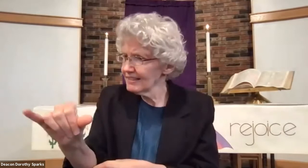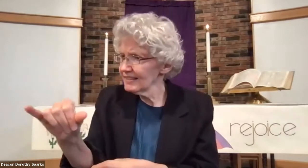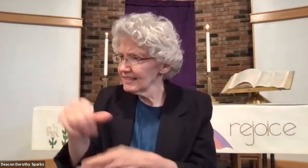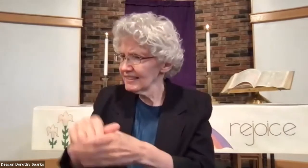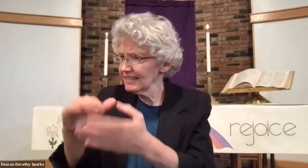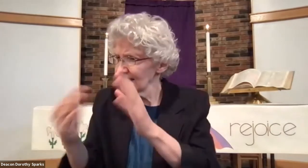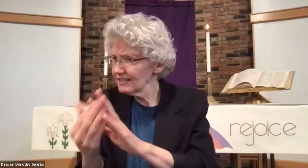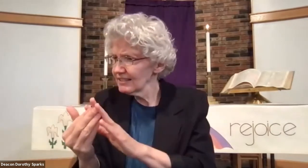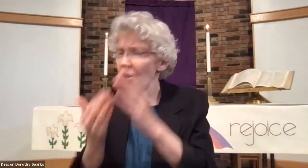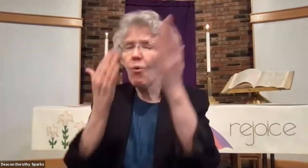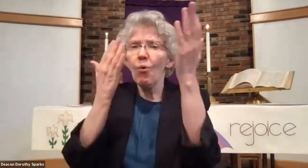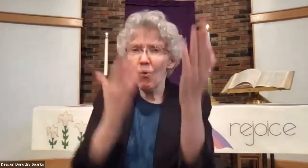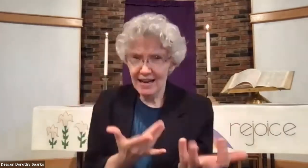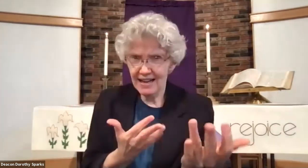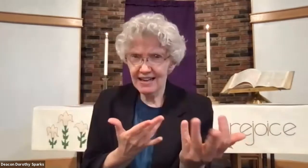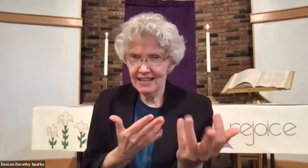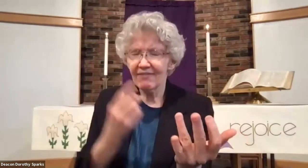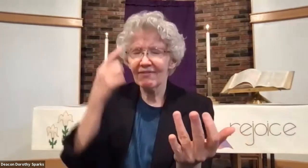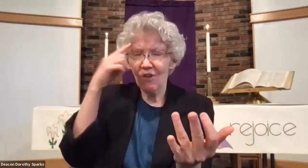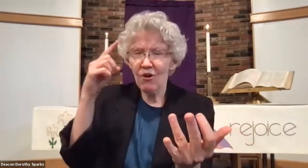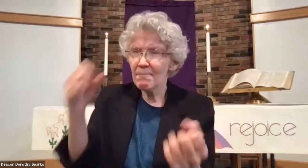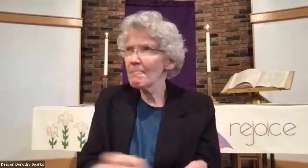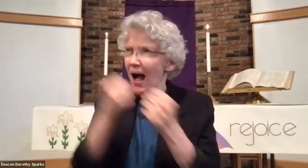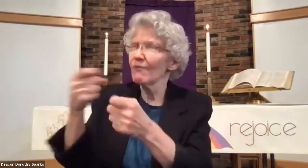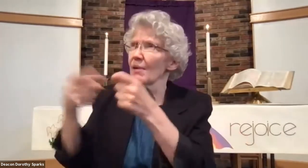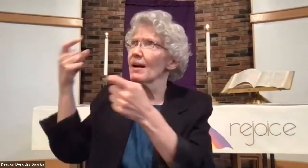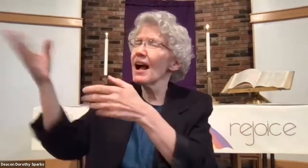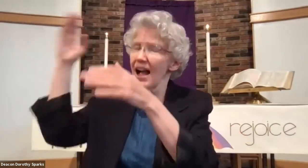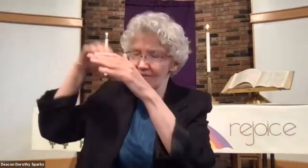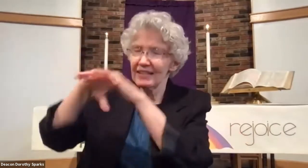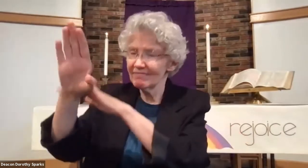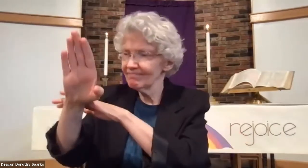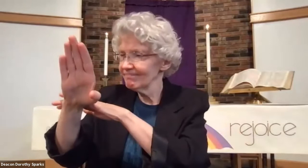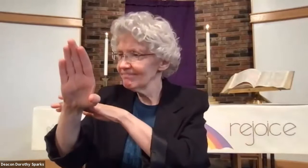until you are given power from heaven."